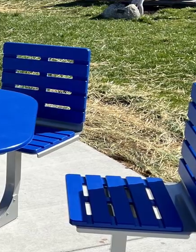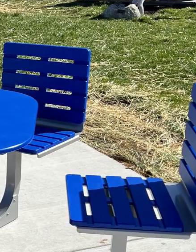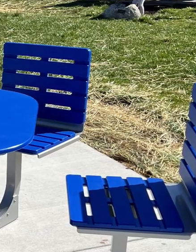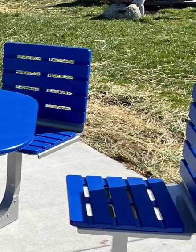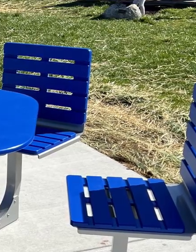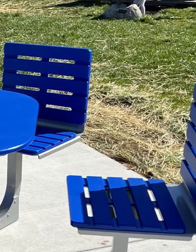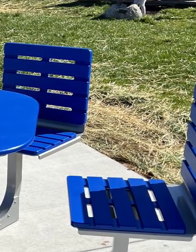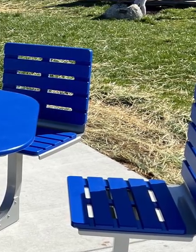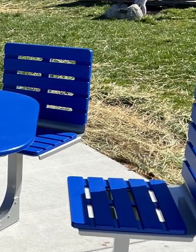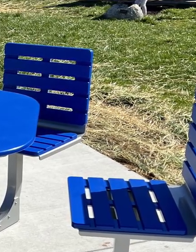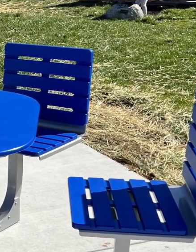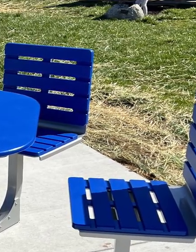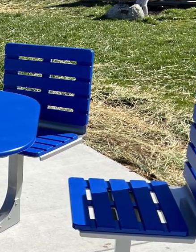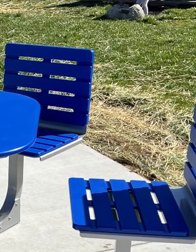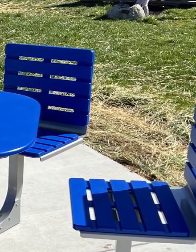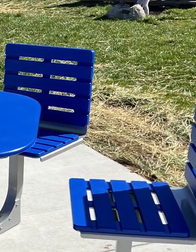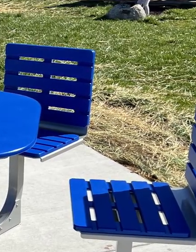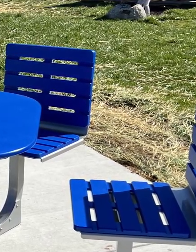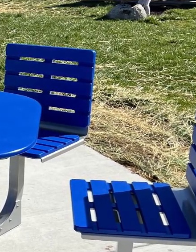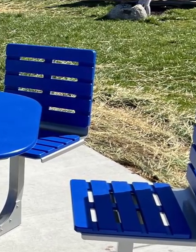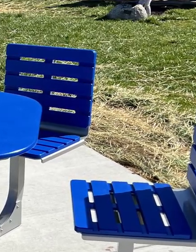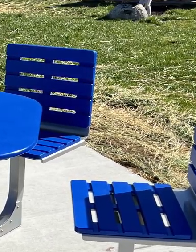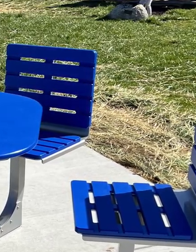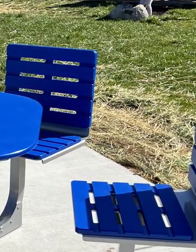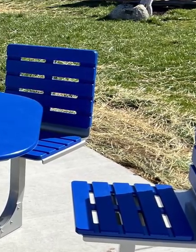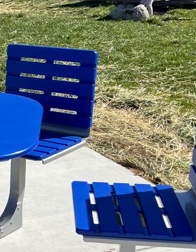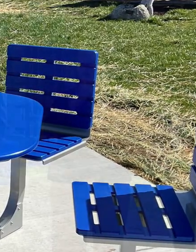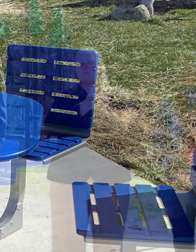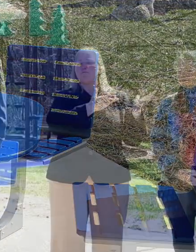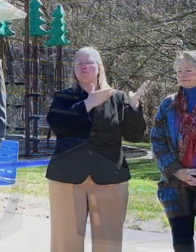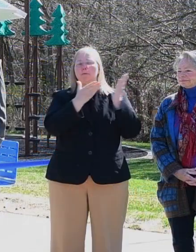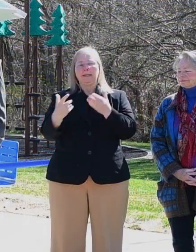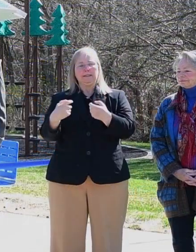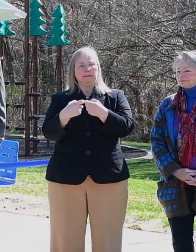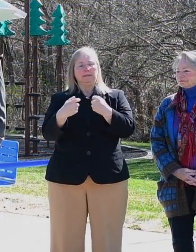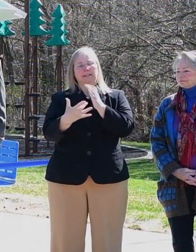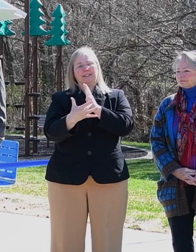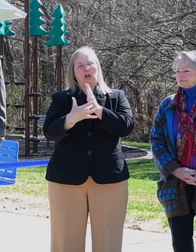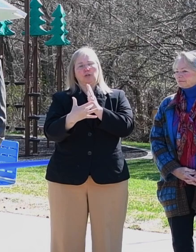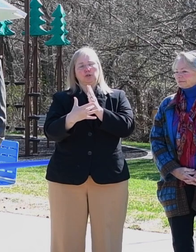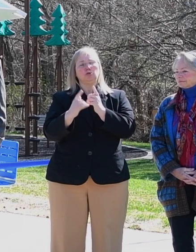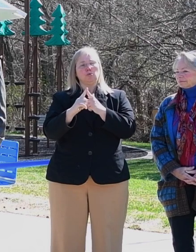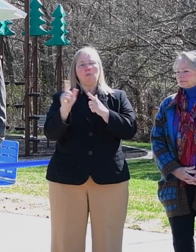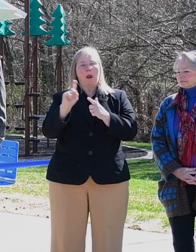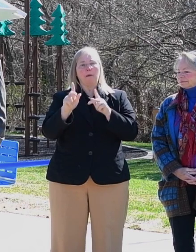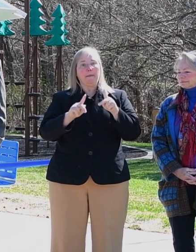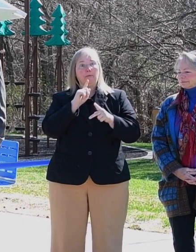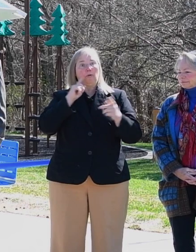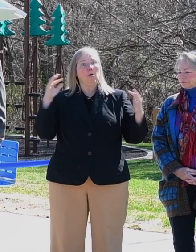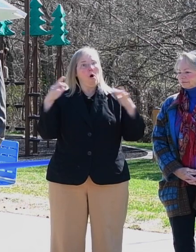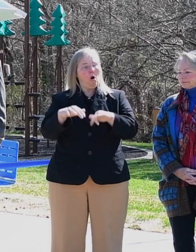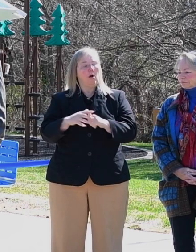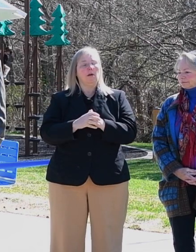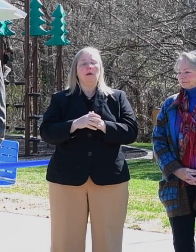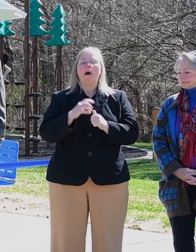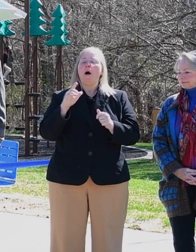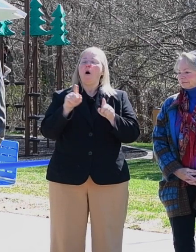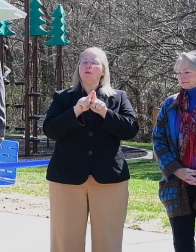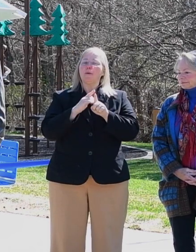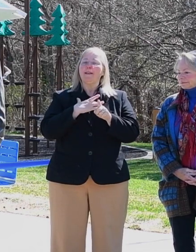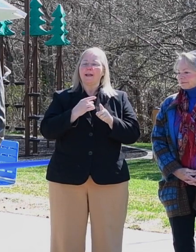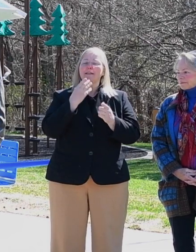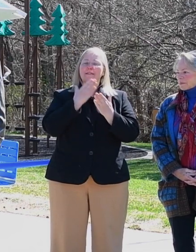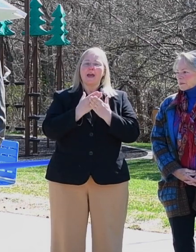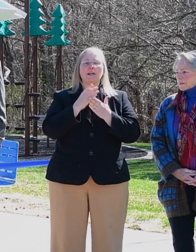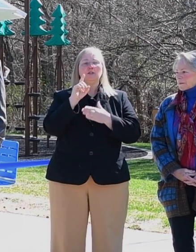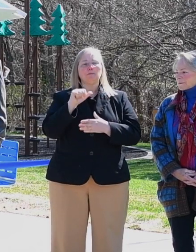bringing technology to where the people are. And I'd also like to thank the Department of Recreation